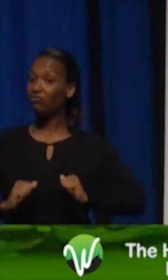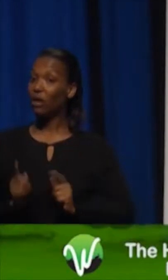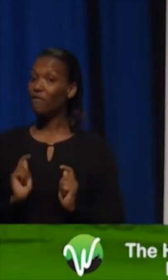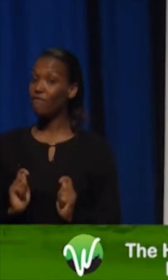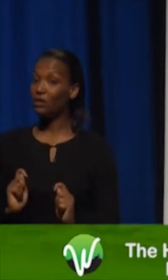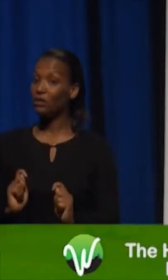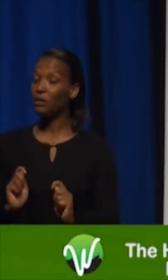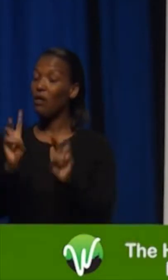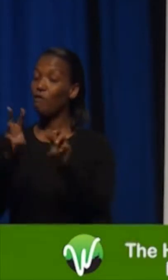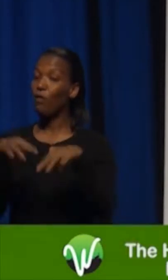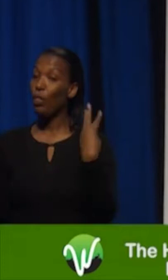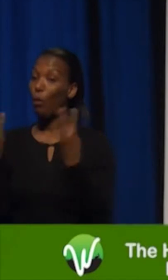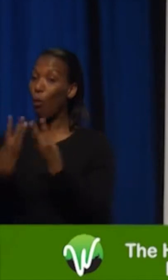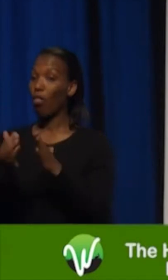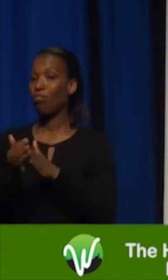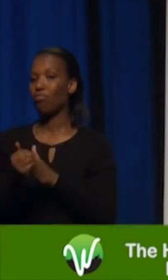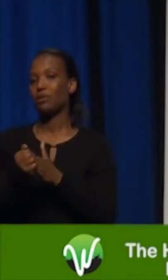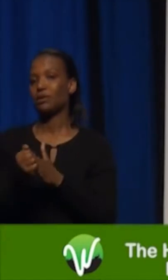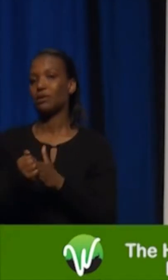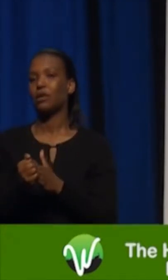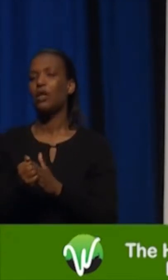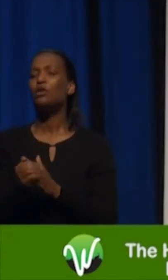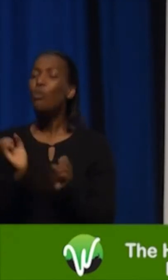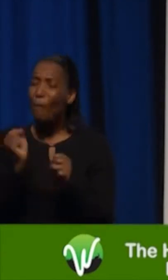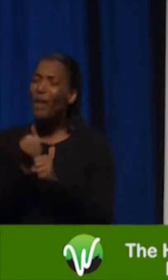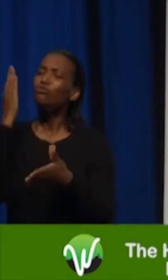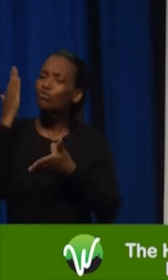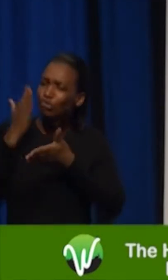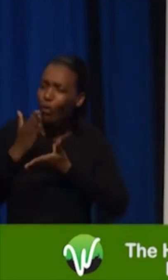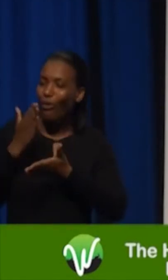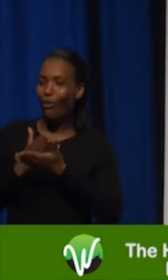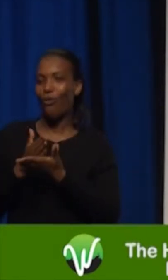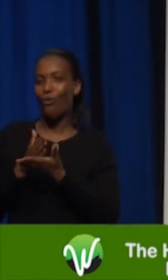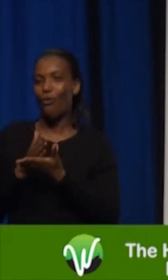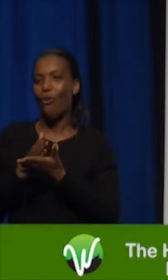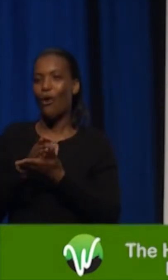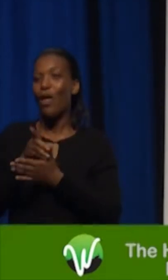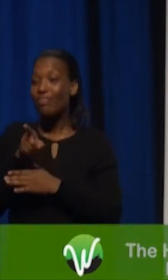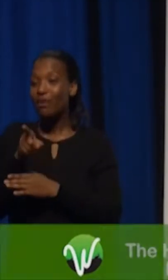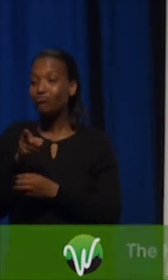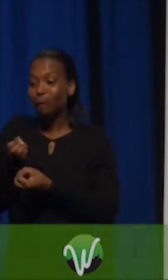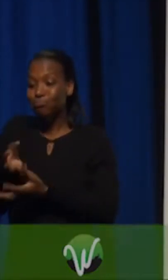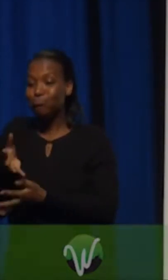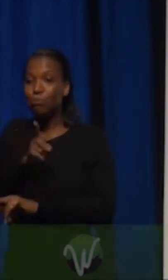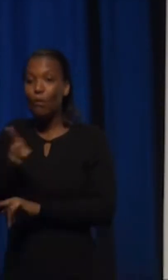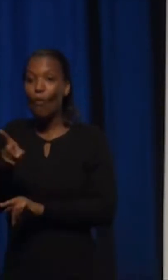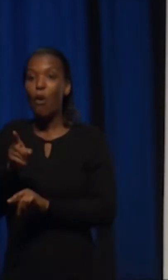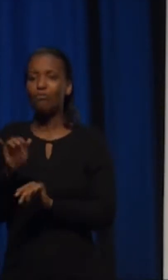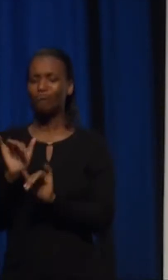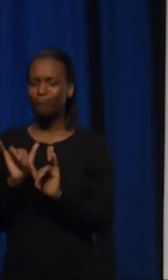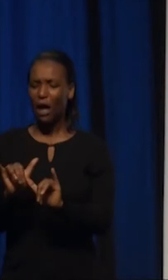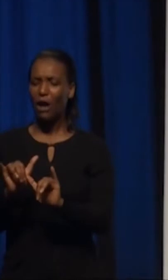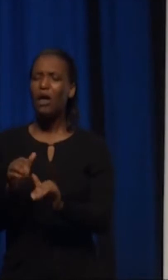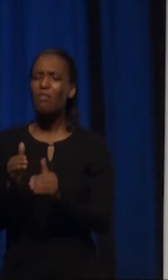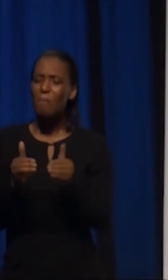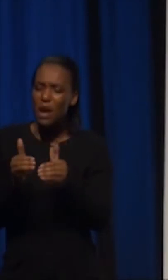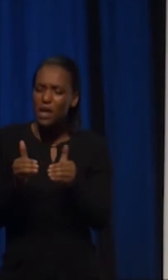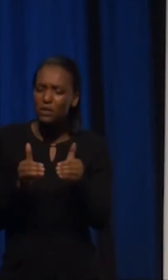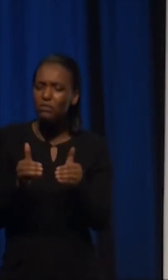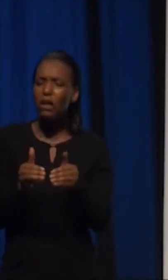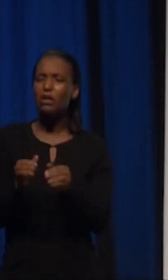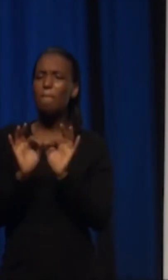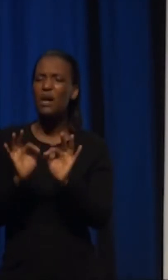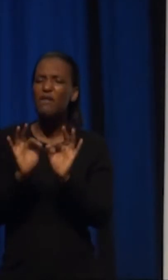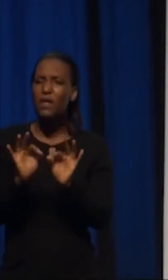by world leaders to ensure the availability and sustainable management